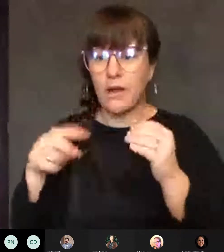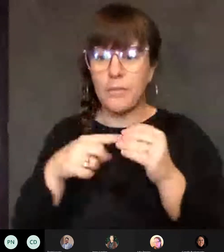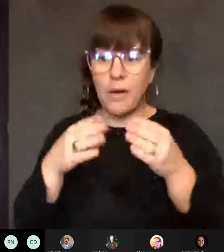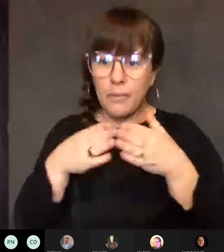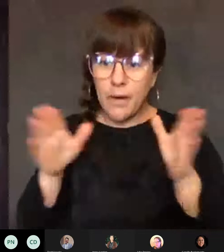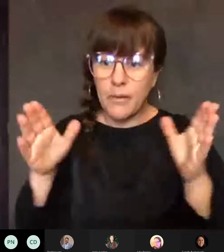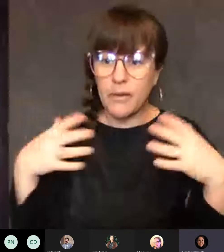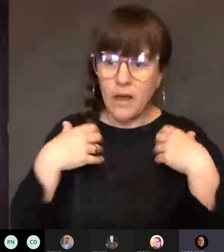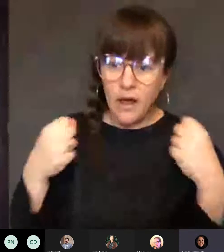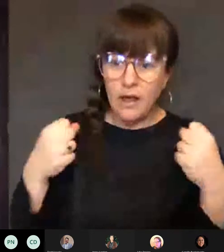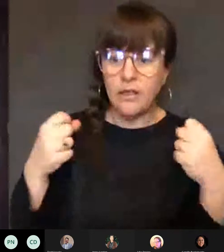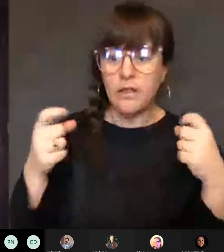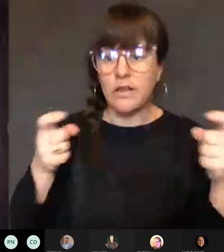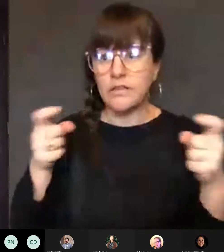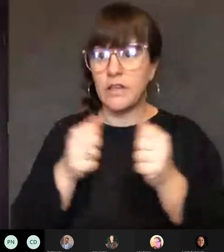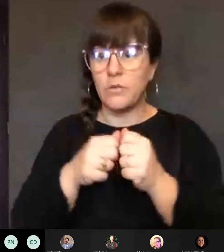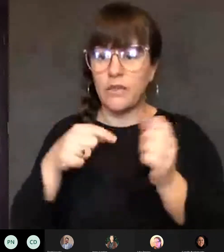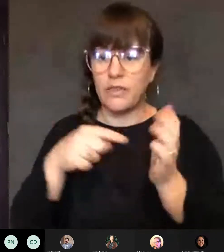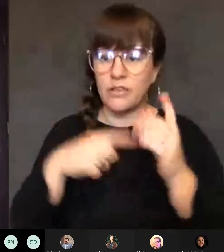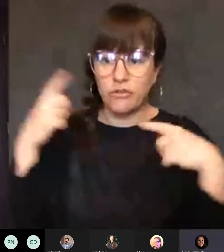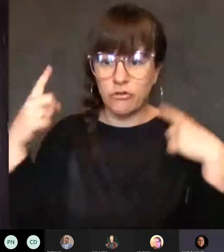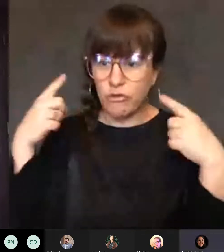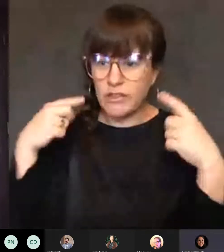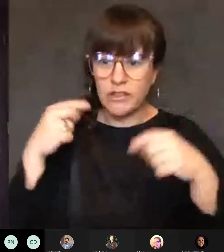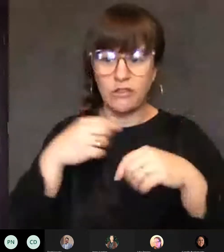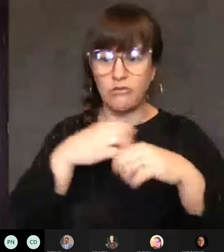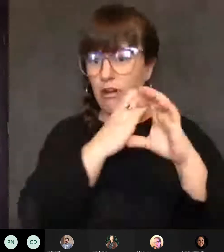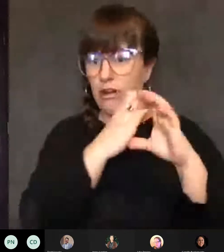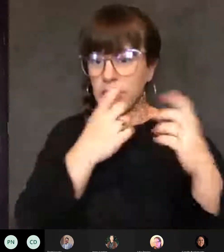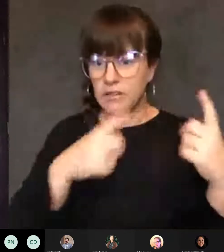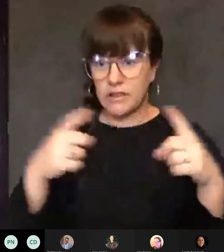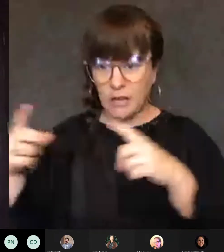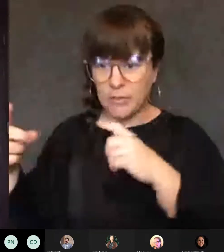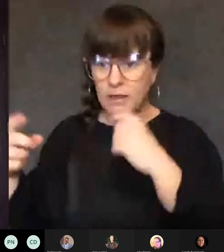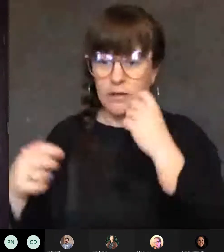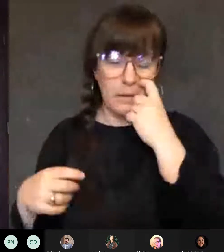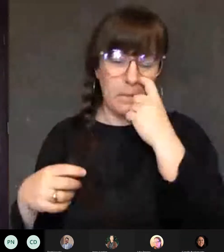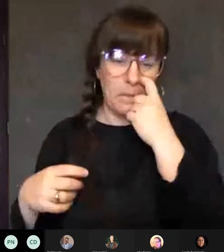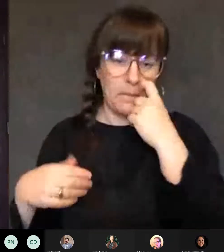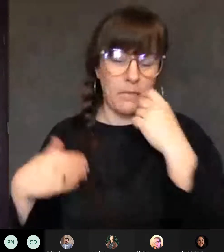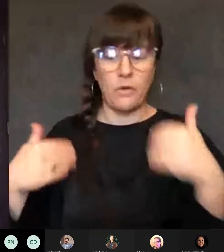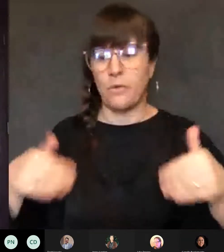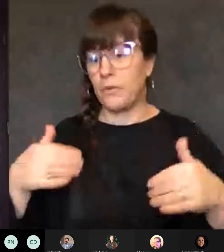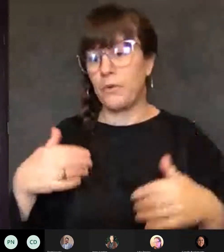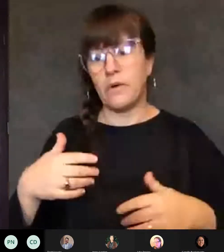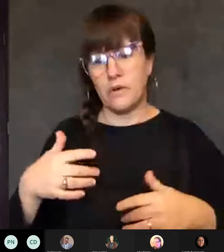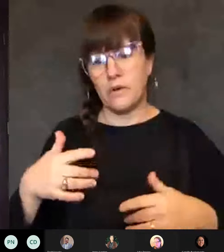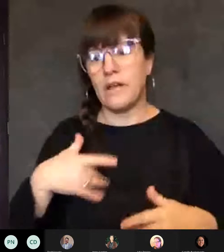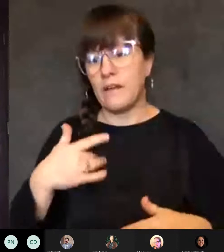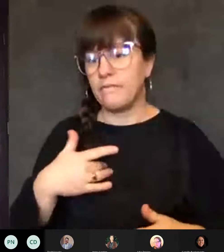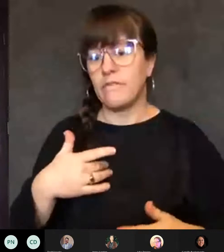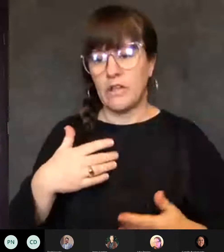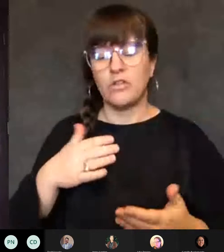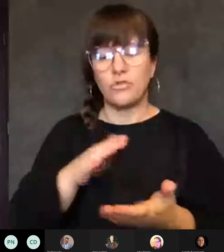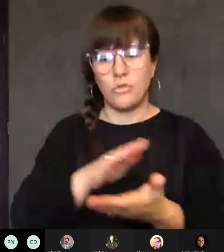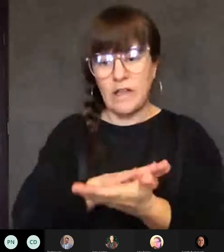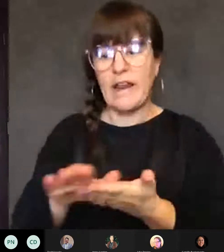this, crazy crisis. And so it's been a relief to me in a lot of ways to